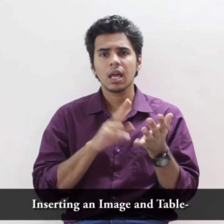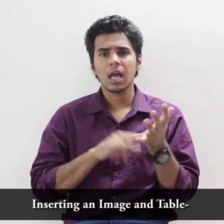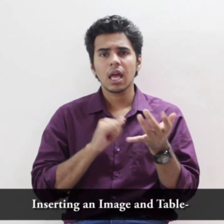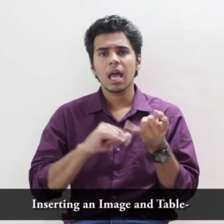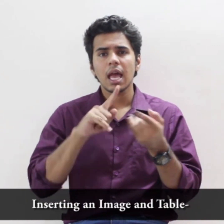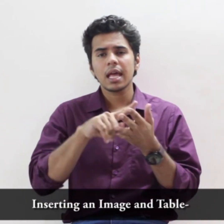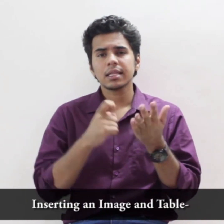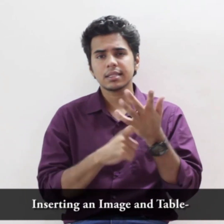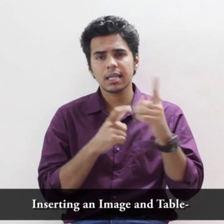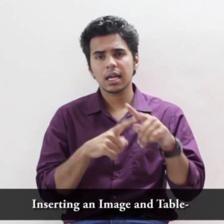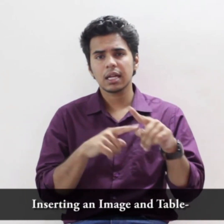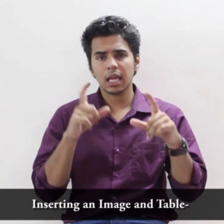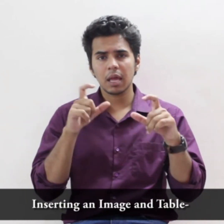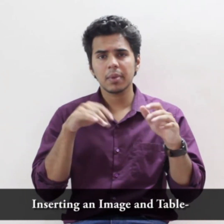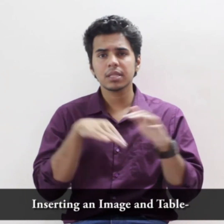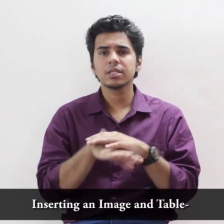Inserting an image and table.